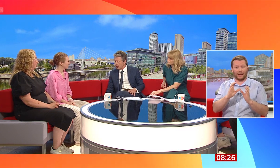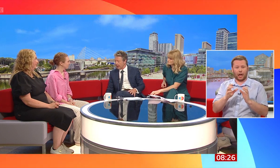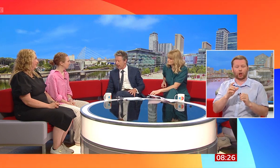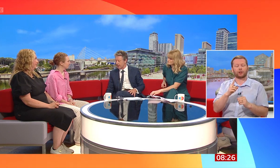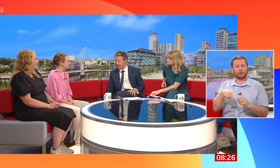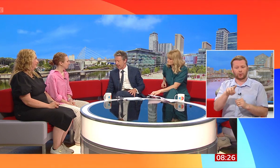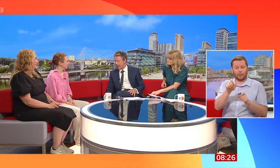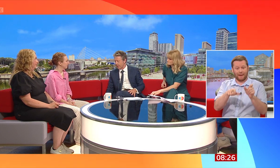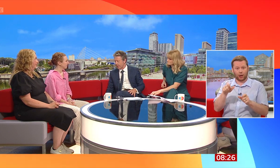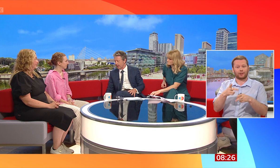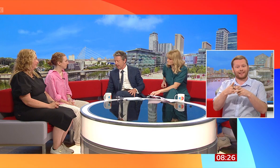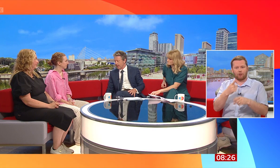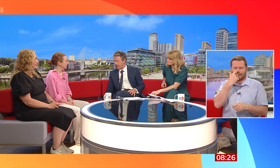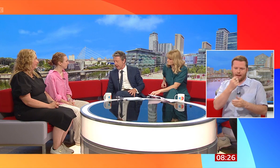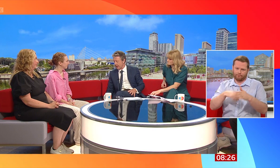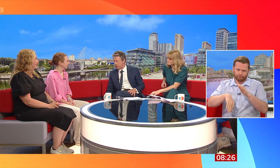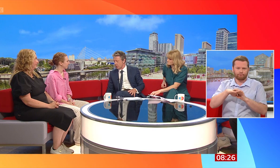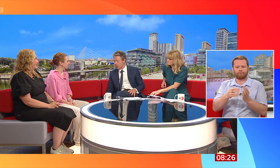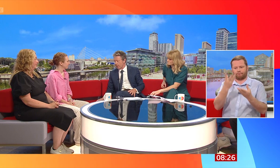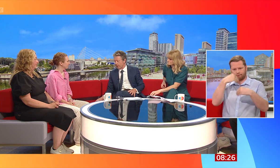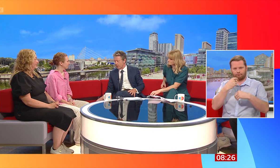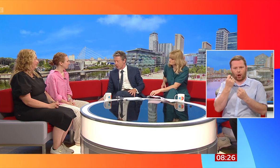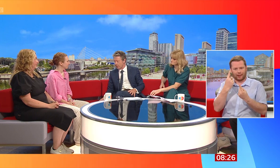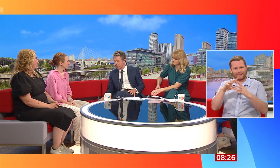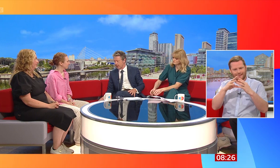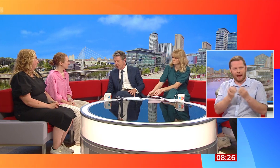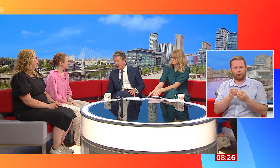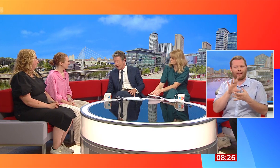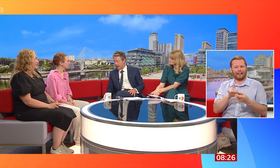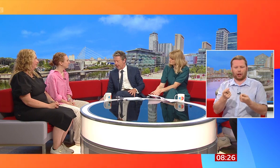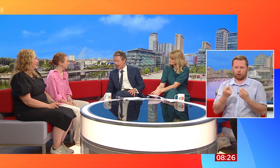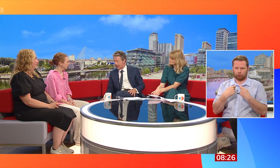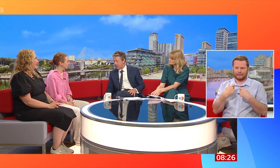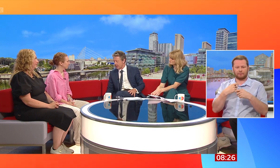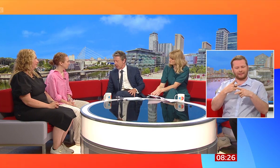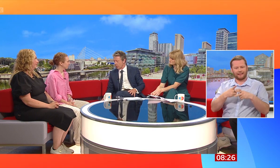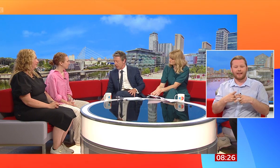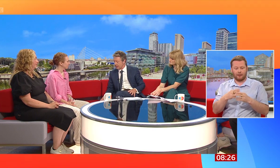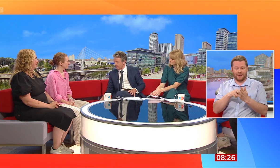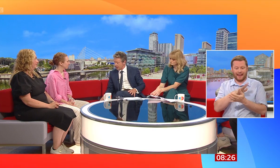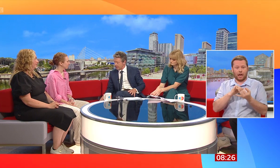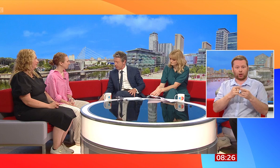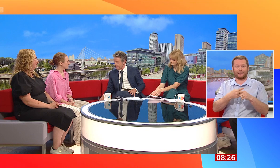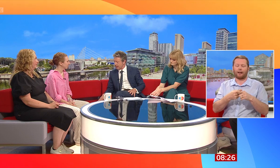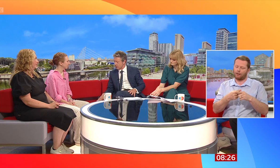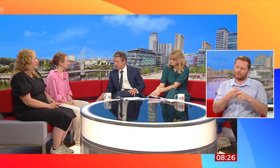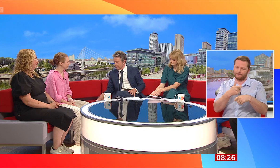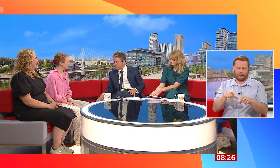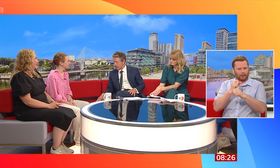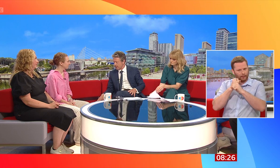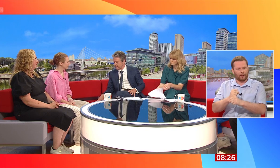can fully understand everything they need to about their treatment and care. NHS England remains committed to meeting